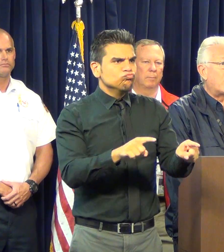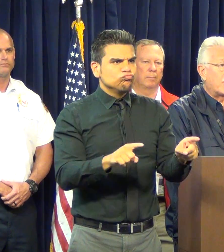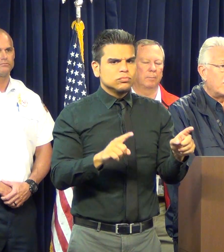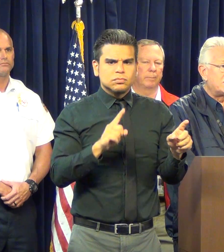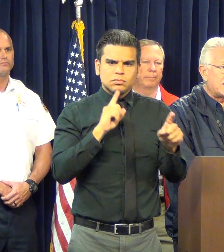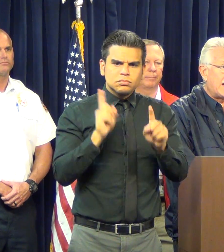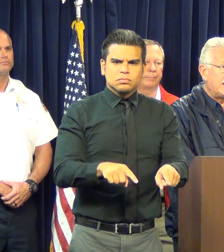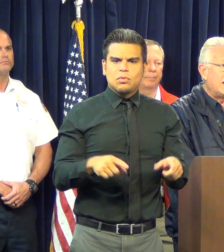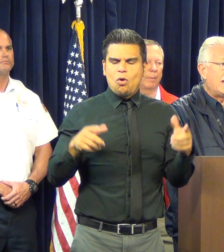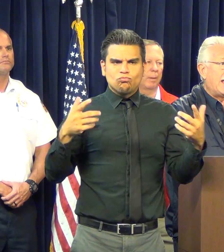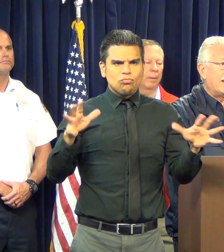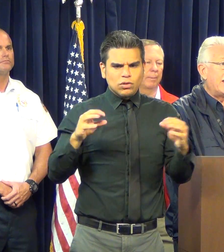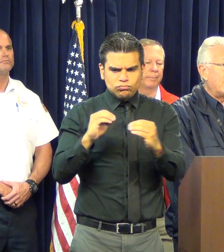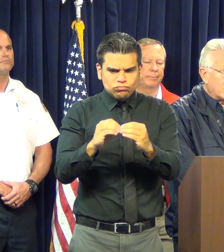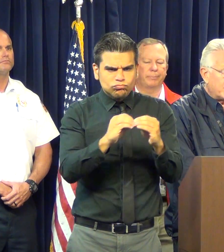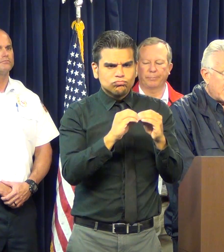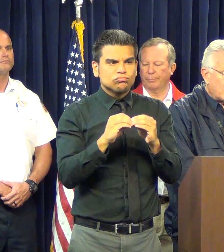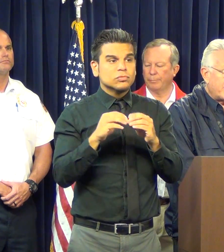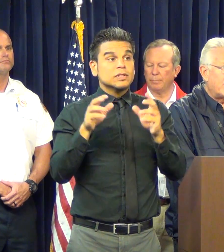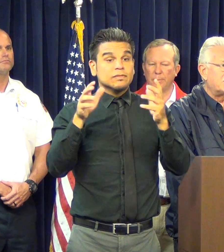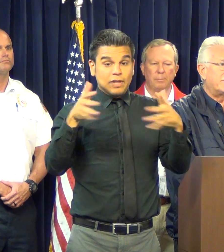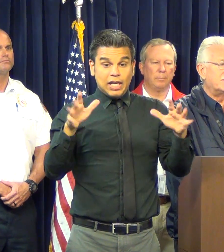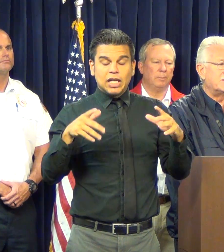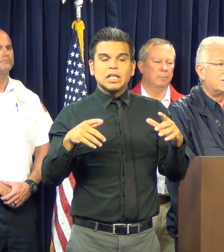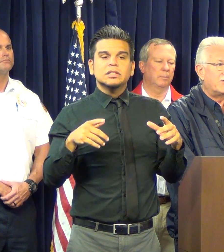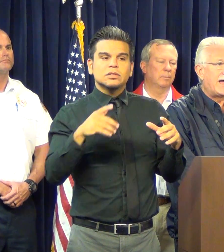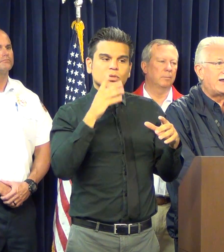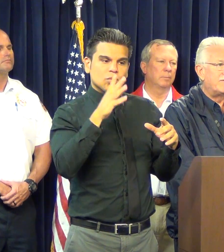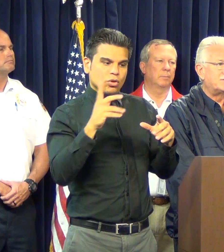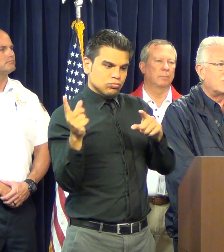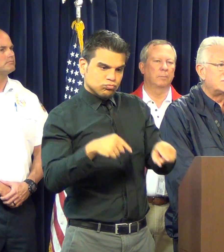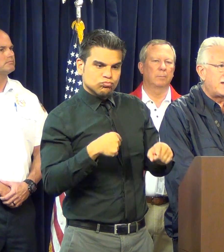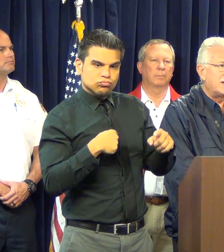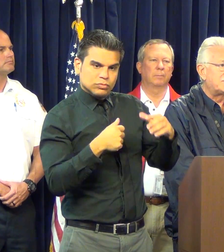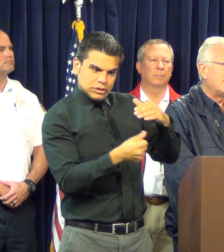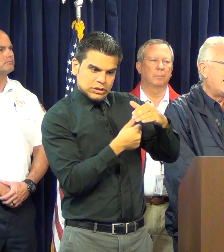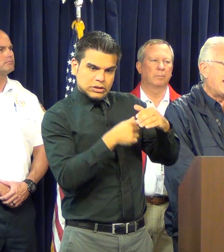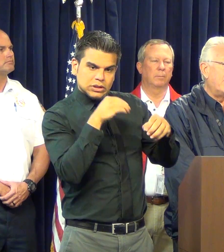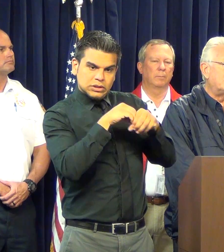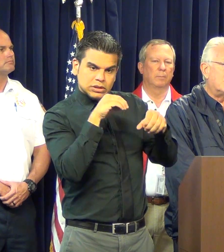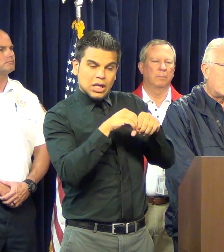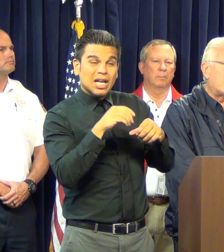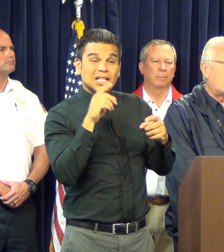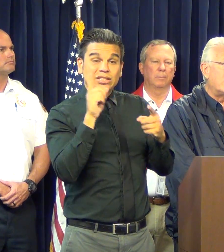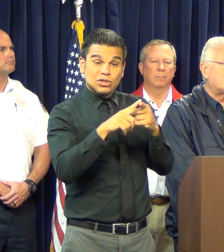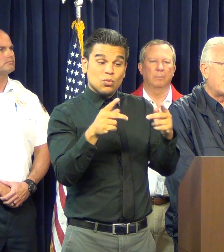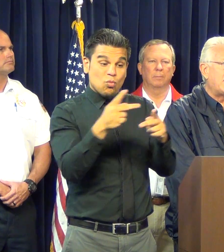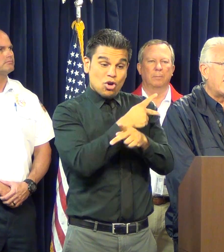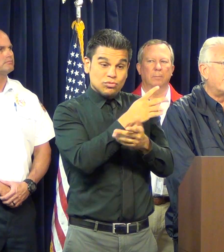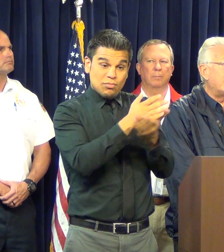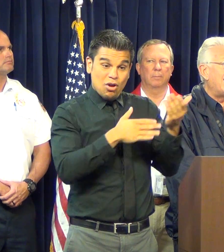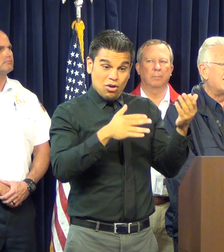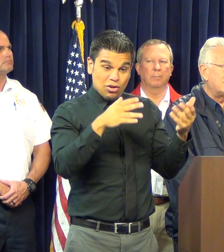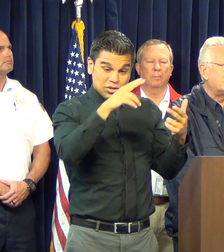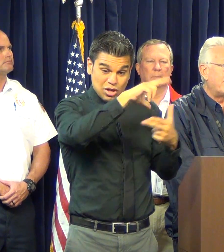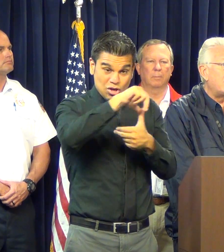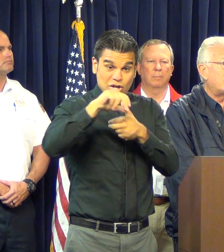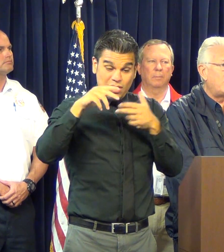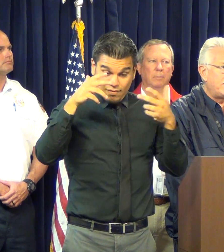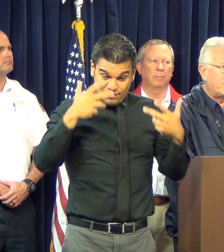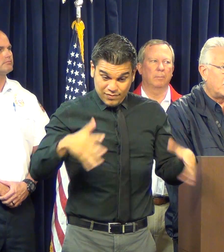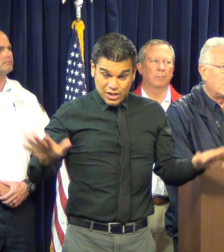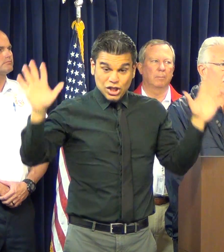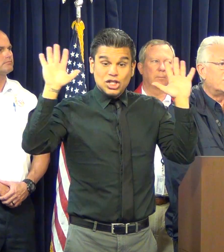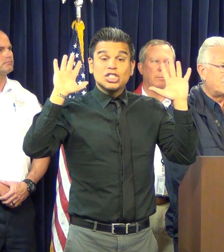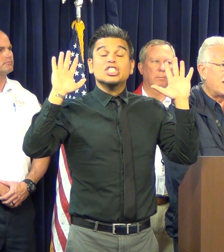Then they will go inside and hunker down with the rest of us until the height of the storm is passed. And then tomorrow, we expect to have in excess of